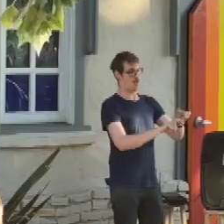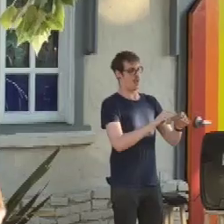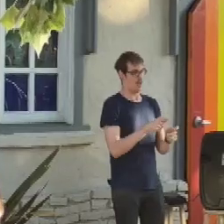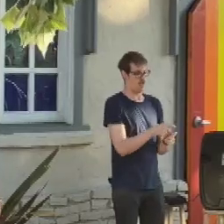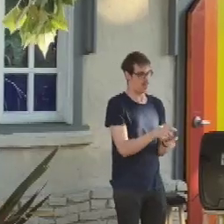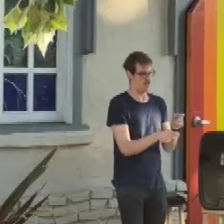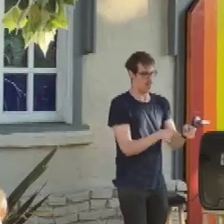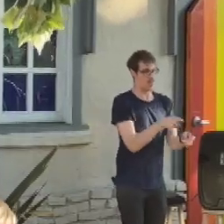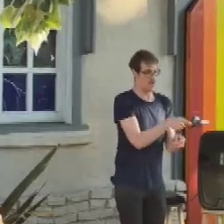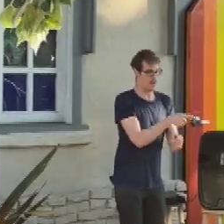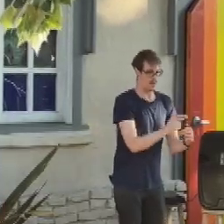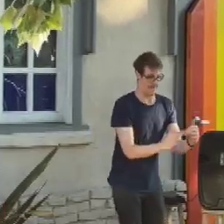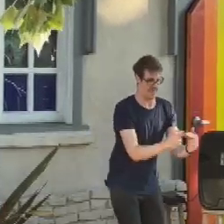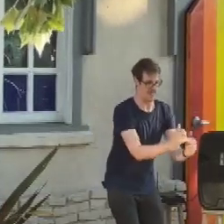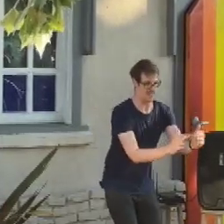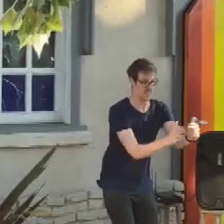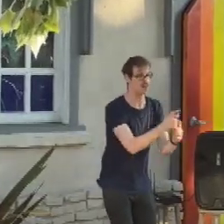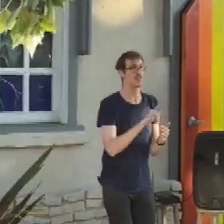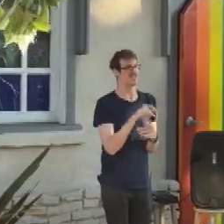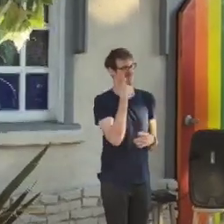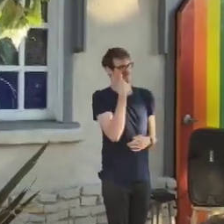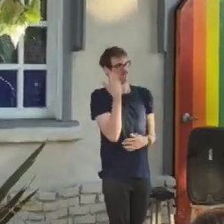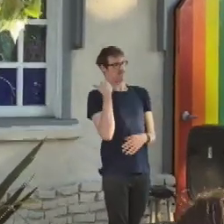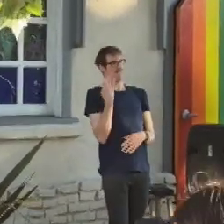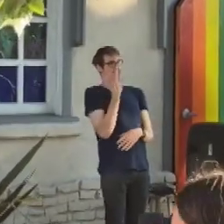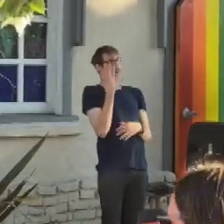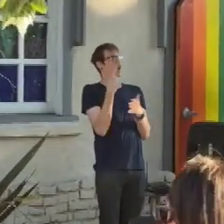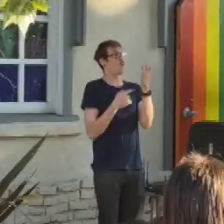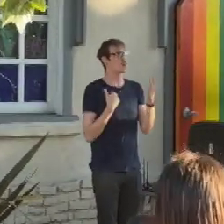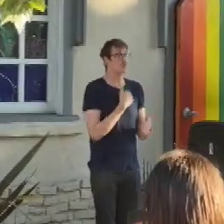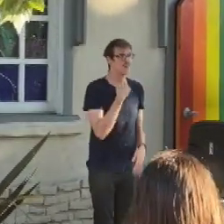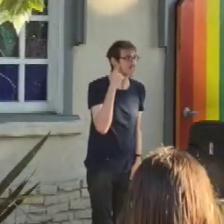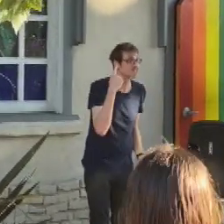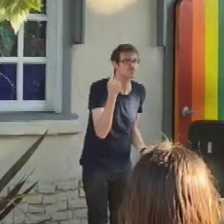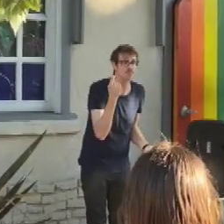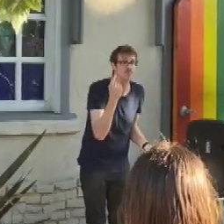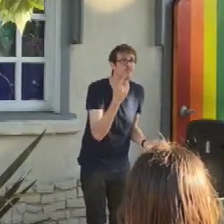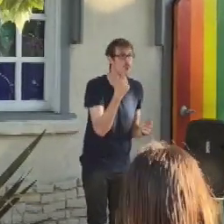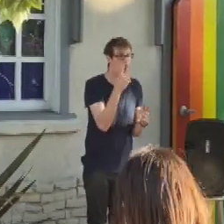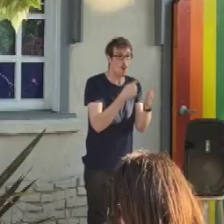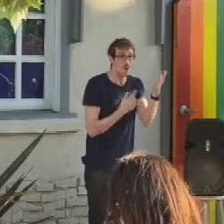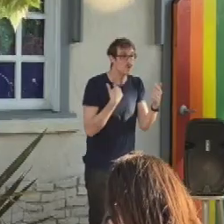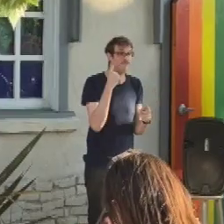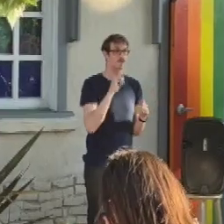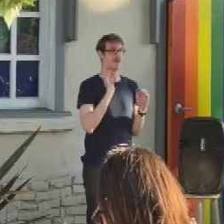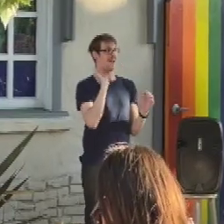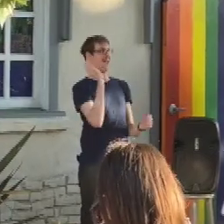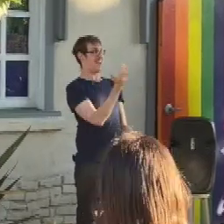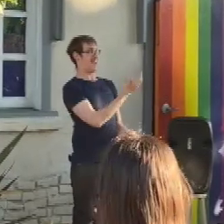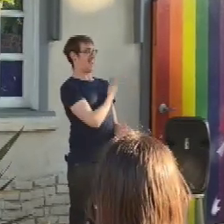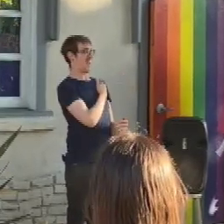again. And Friday, what did we hear? What did we get from our administration?